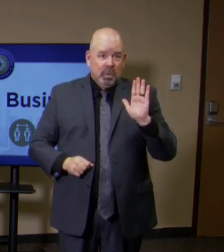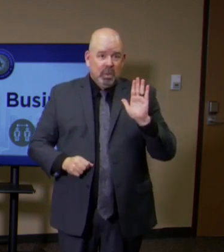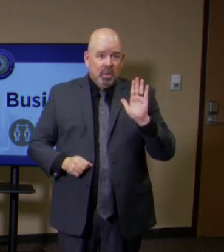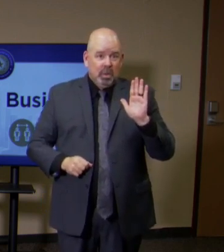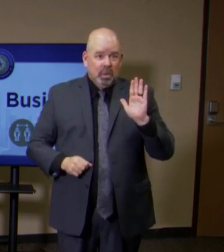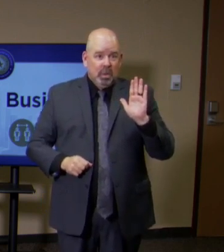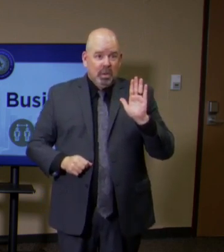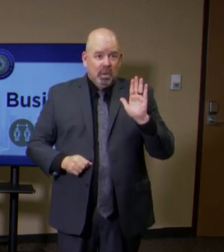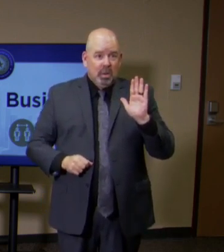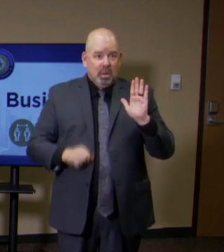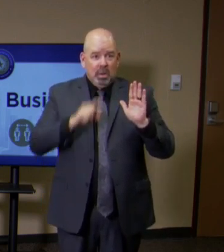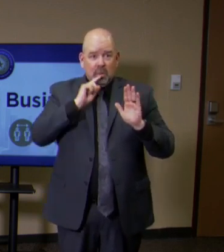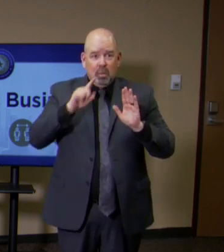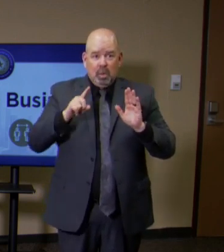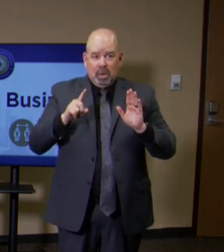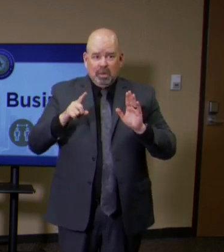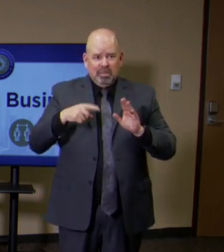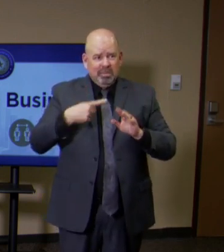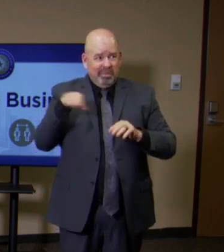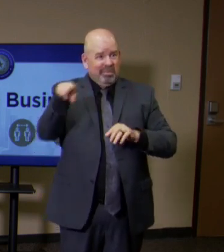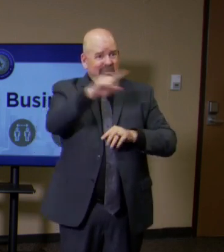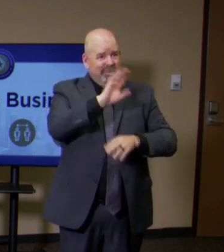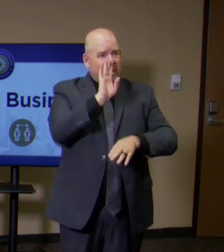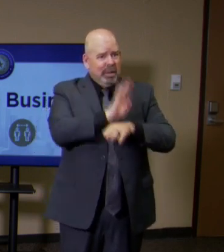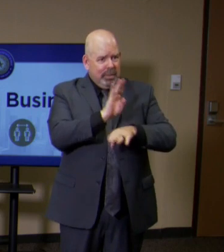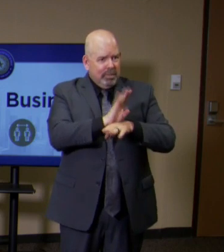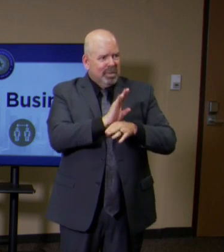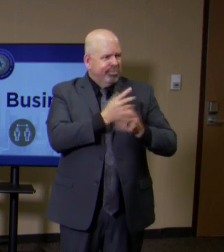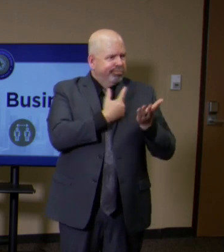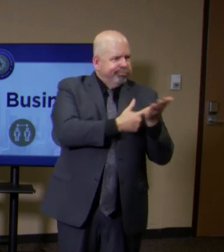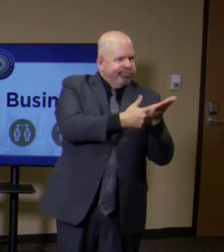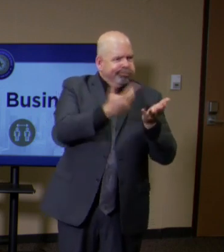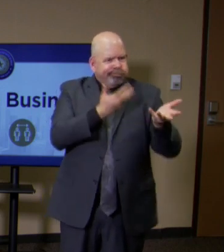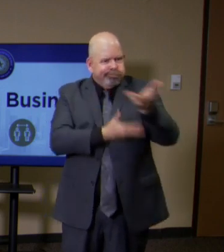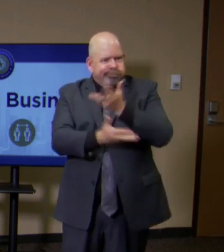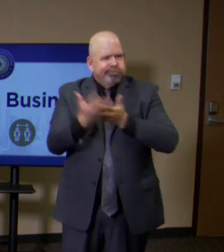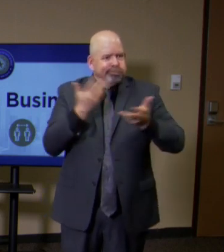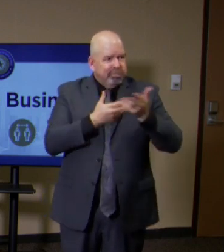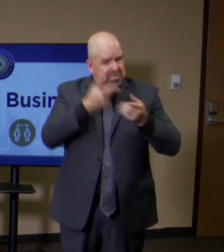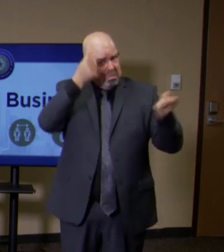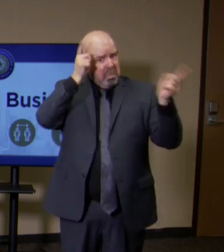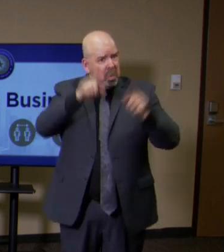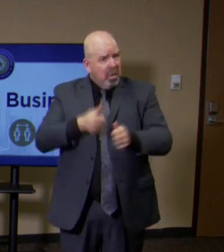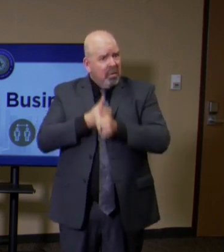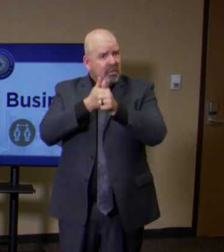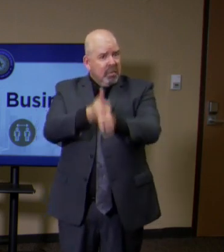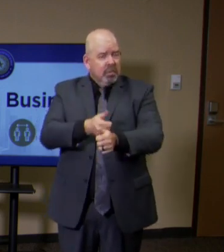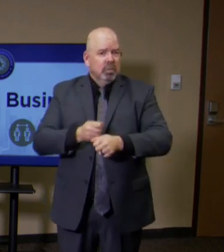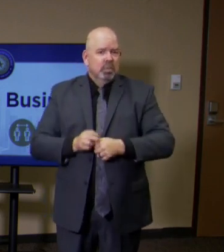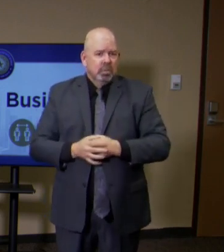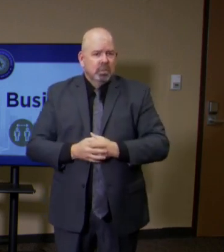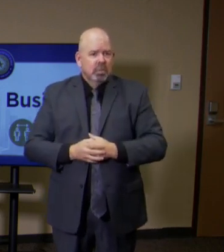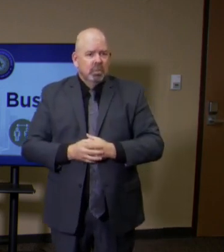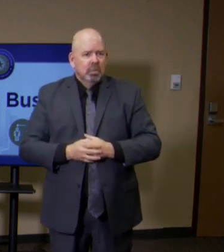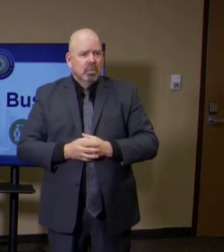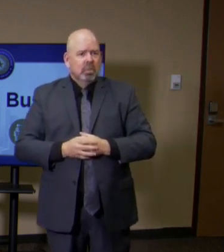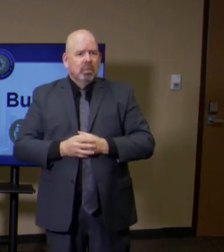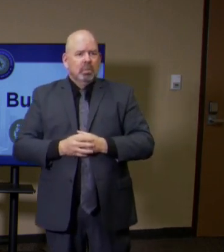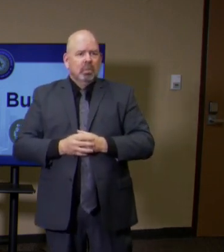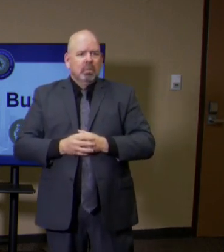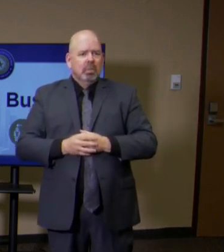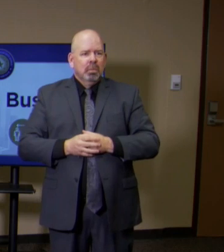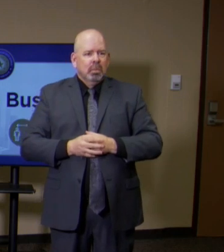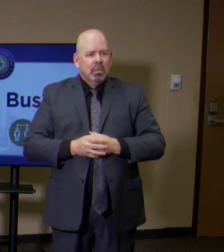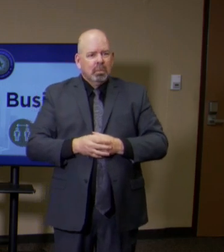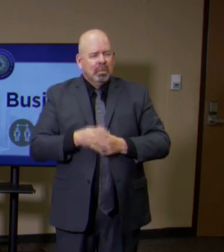weeks. That's thing one. And then thing two is, and they follow those specific to their industry, that were worked out with